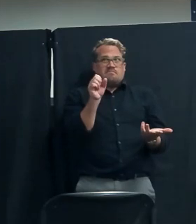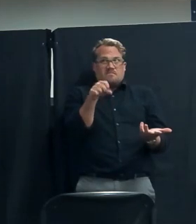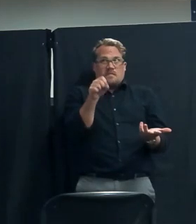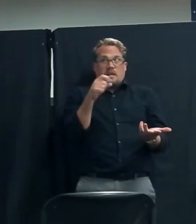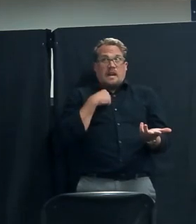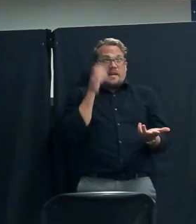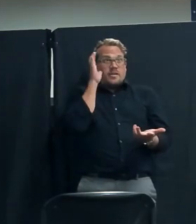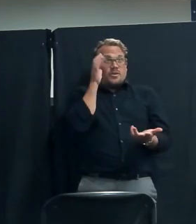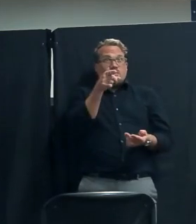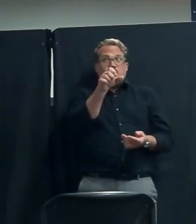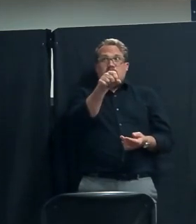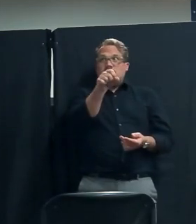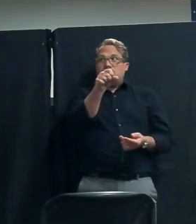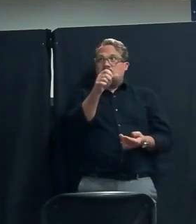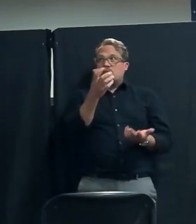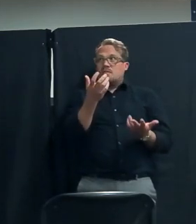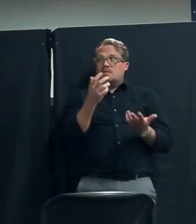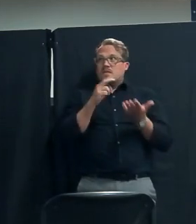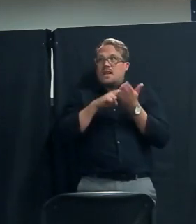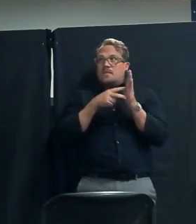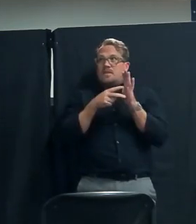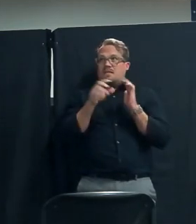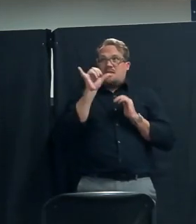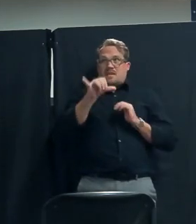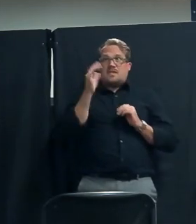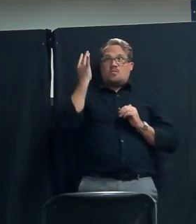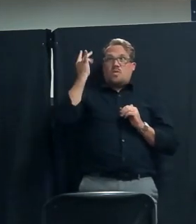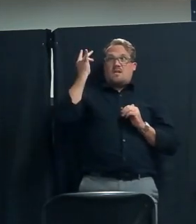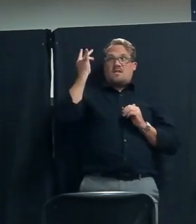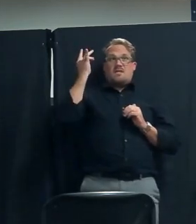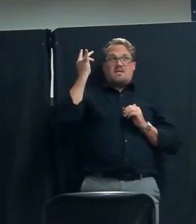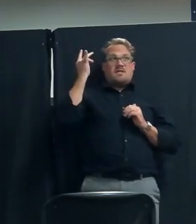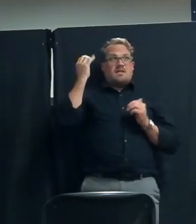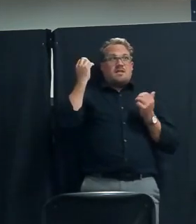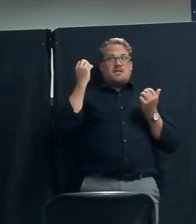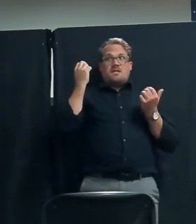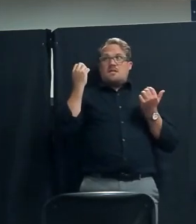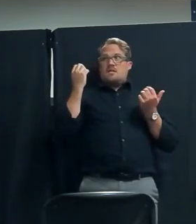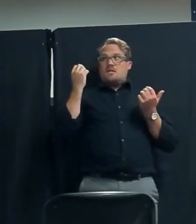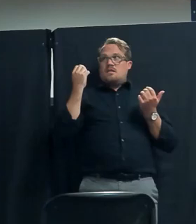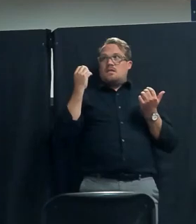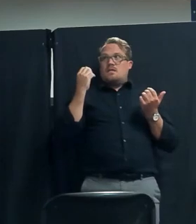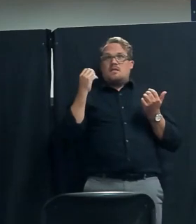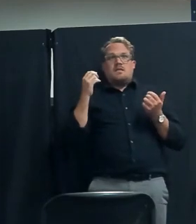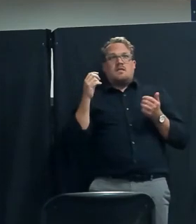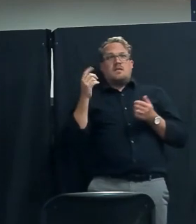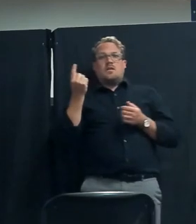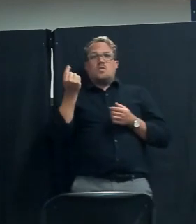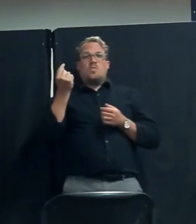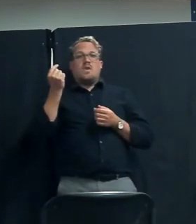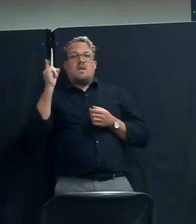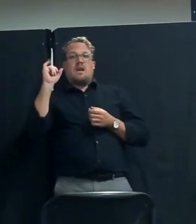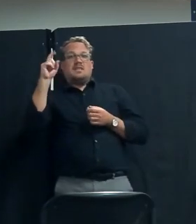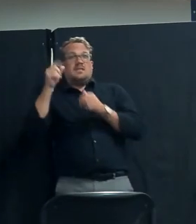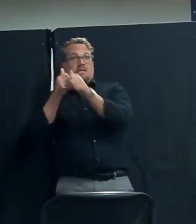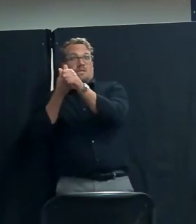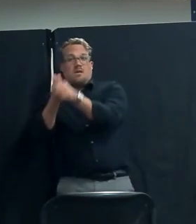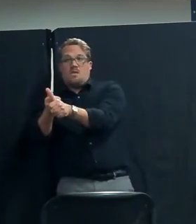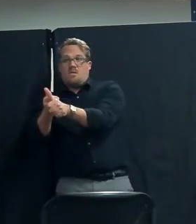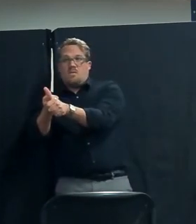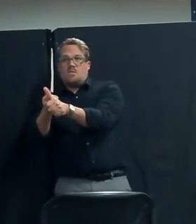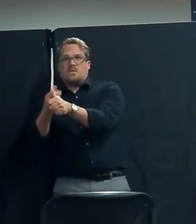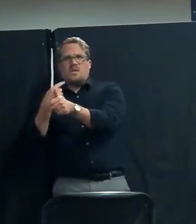I hear you. I mean, that's why so much of also what ISD tracks, we want